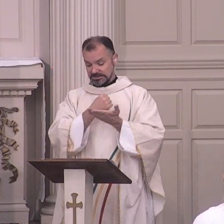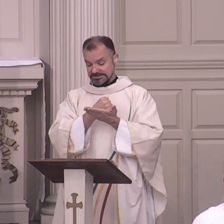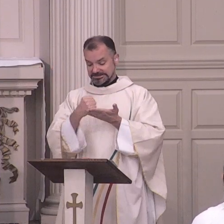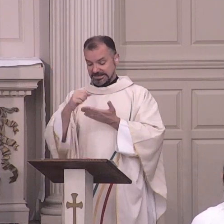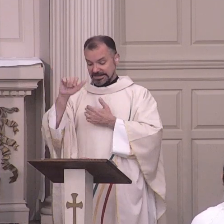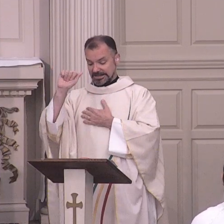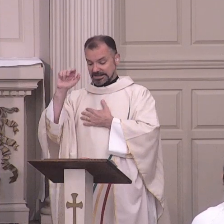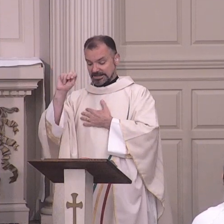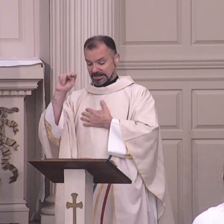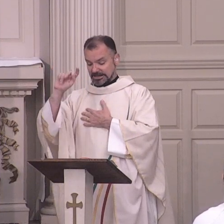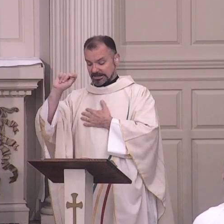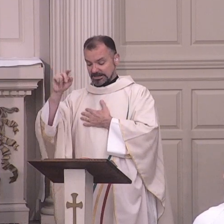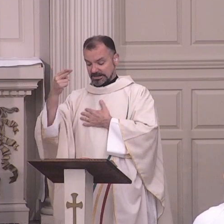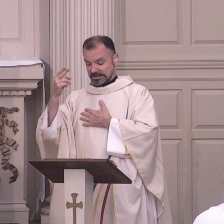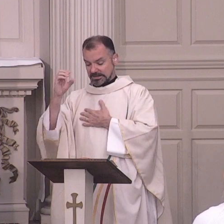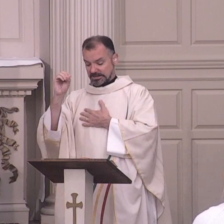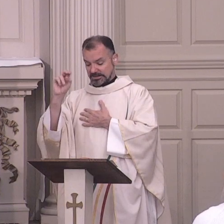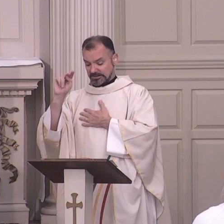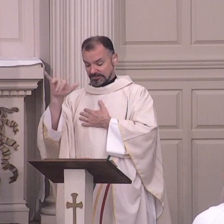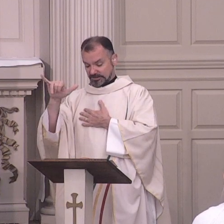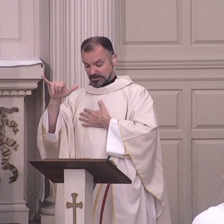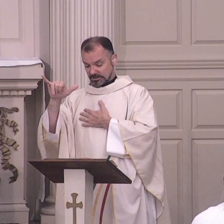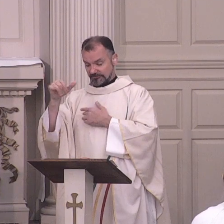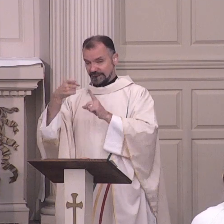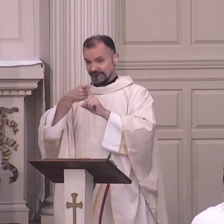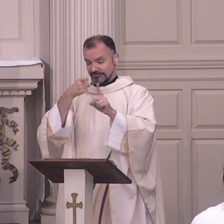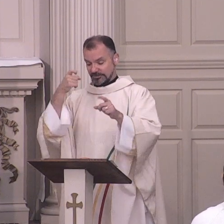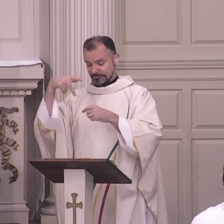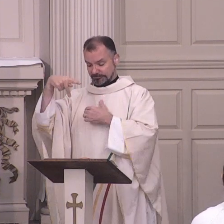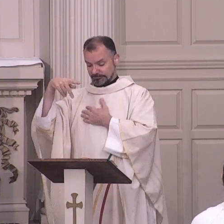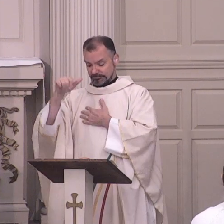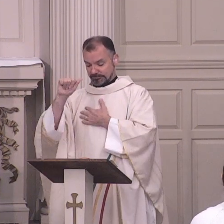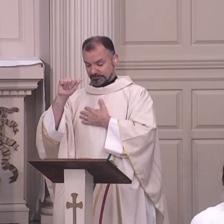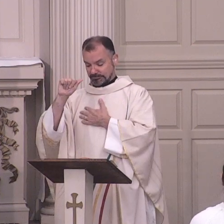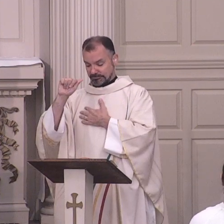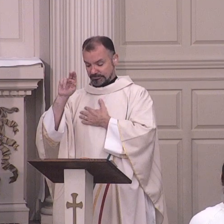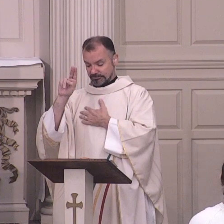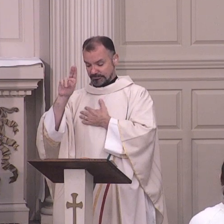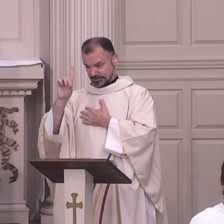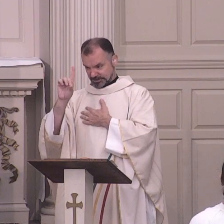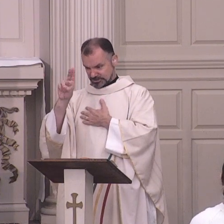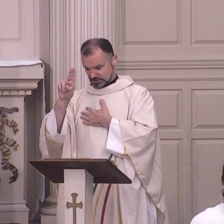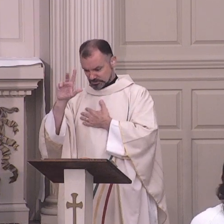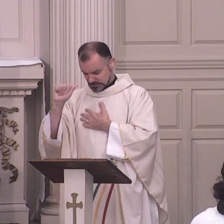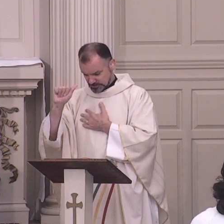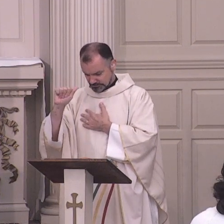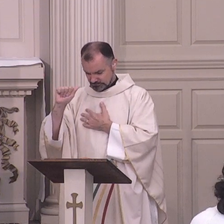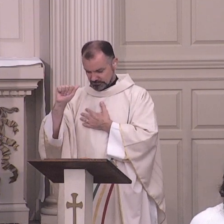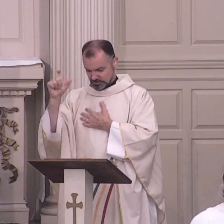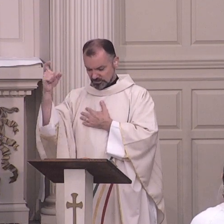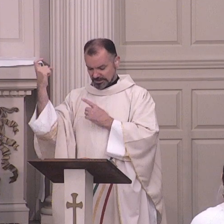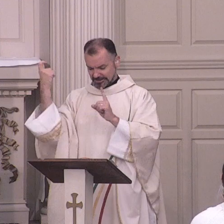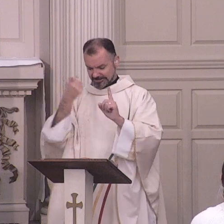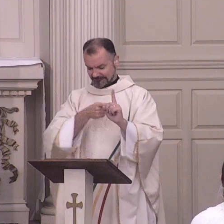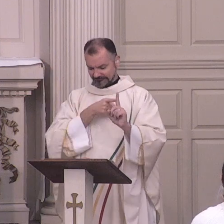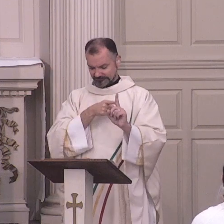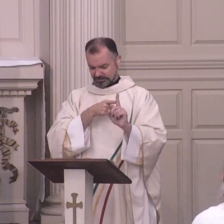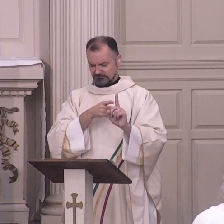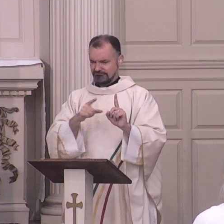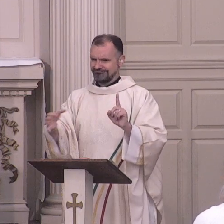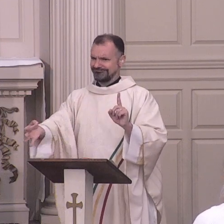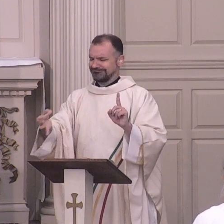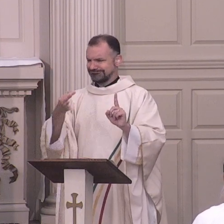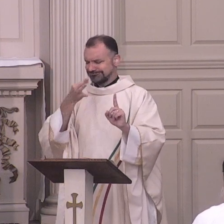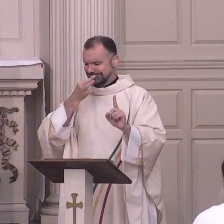Almighty, ever-living God, who gave Saint Anthony of Padua to your people as